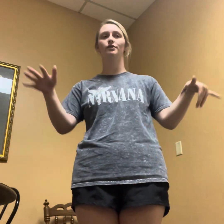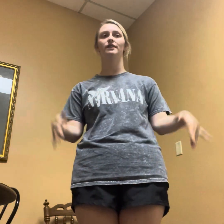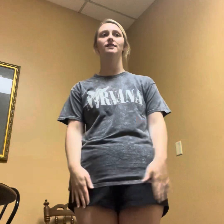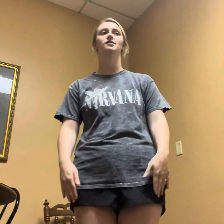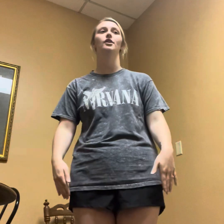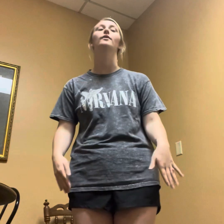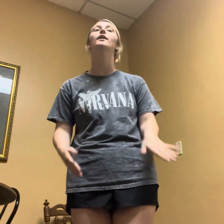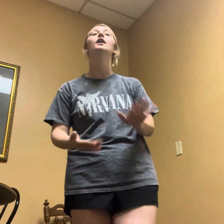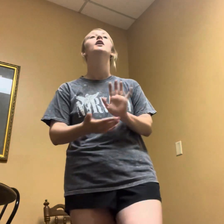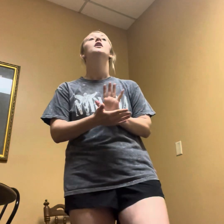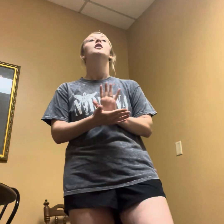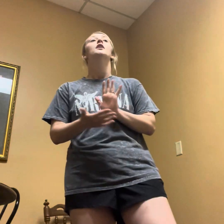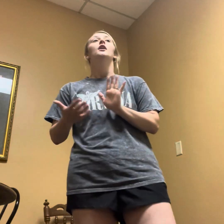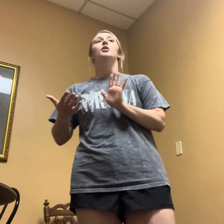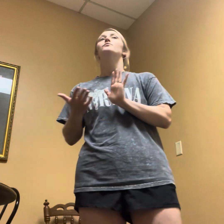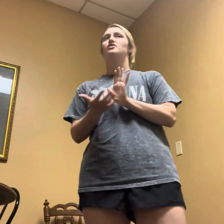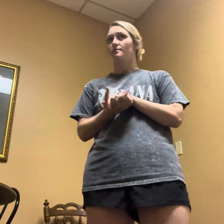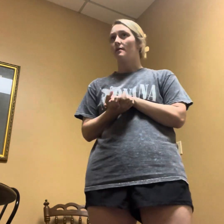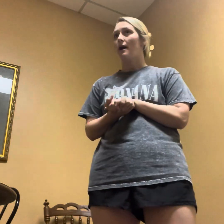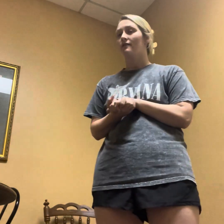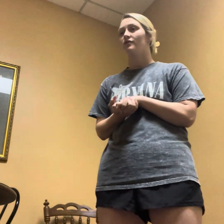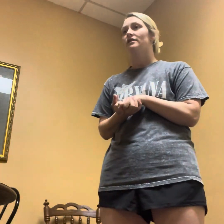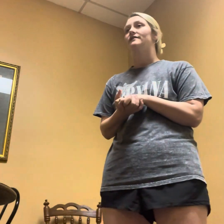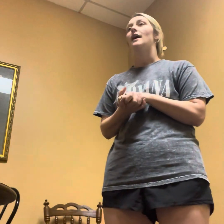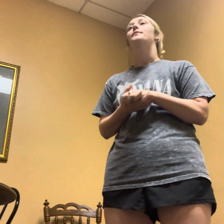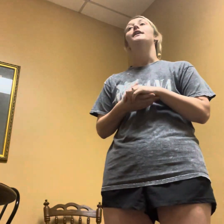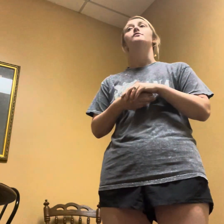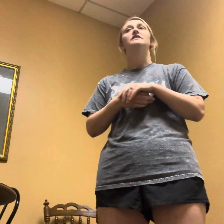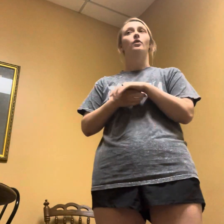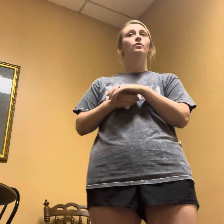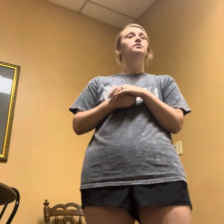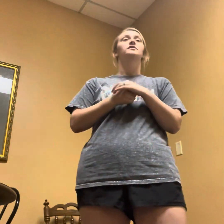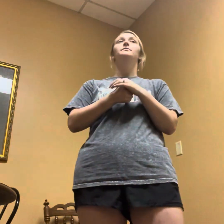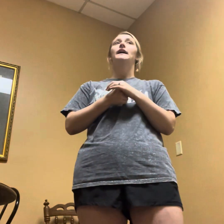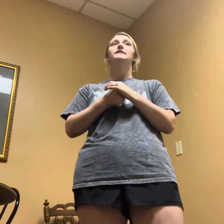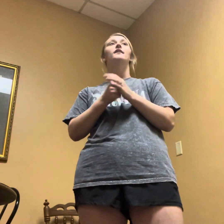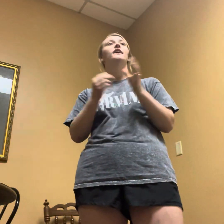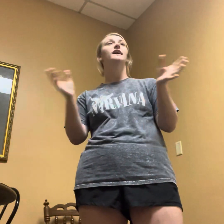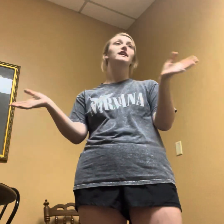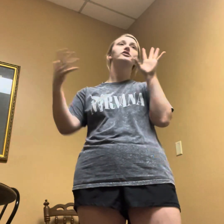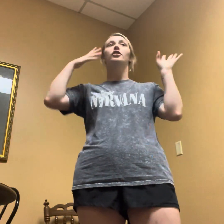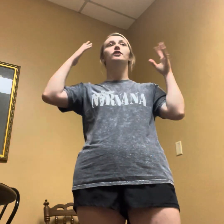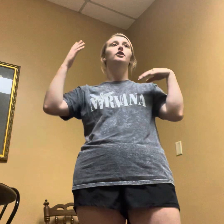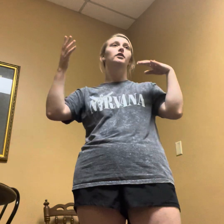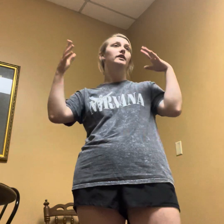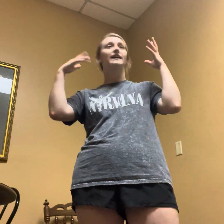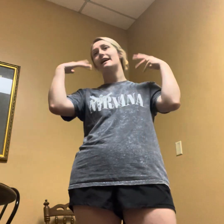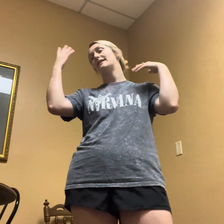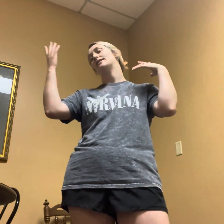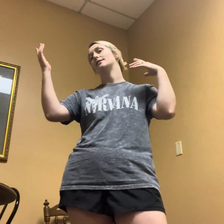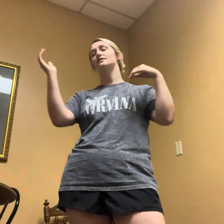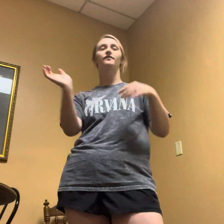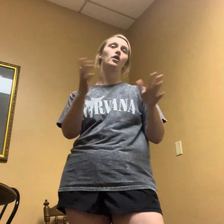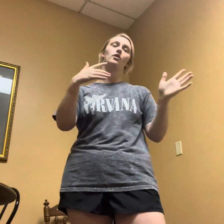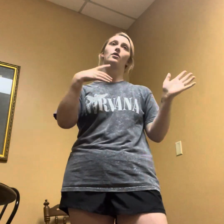this. So, just be mindful of that, because we don't want somebody to hit each other, hit heads,